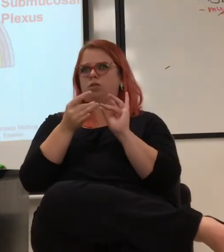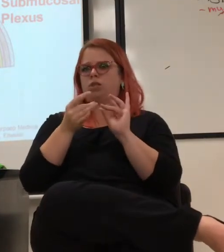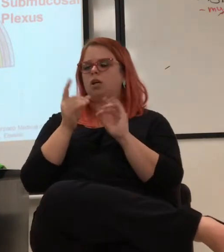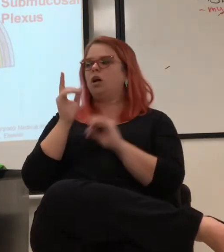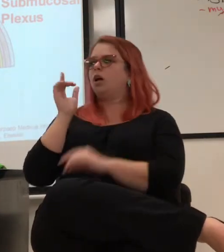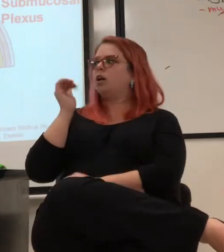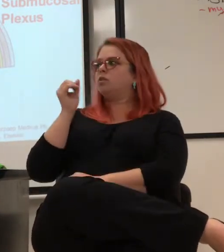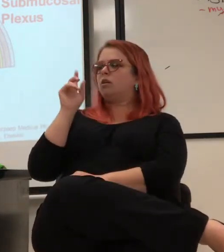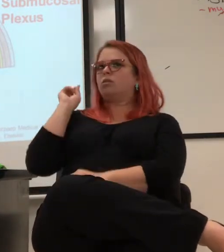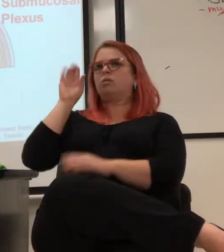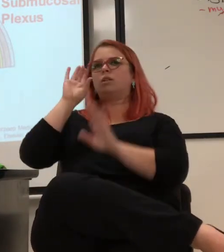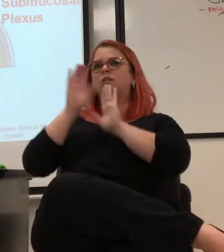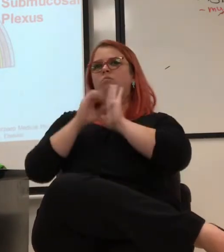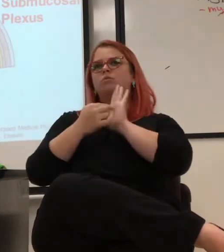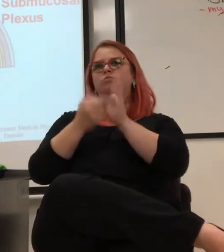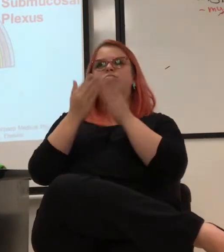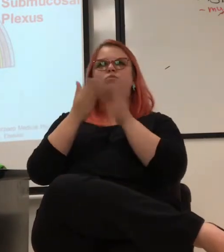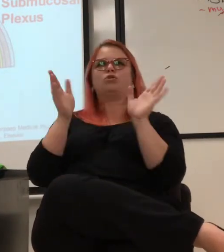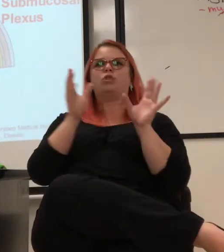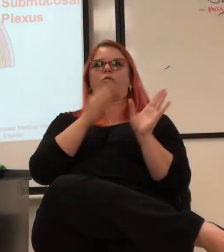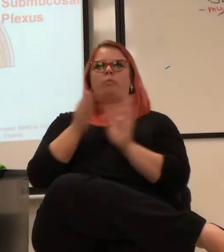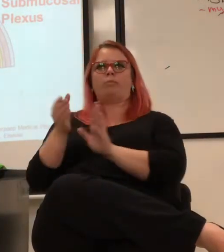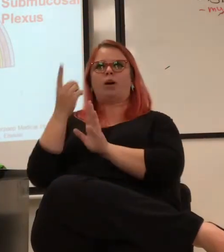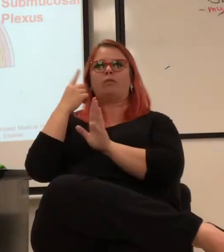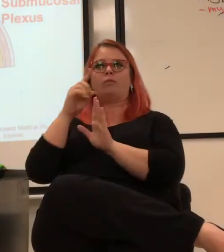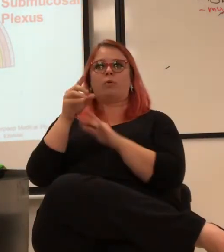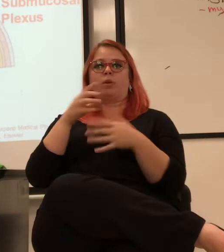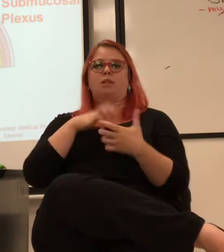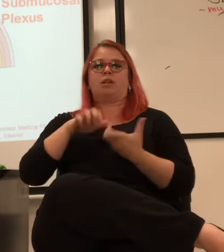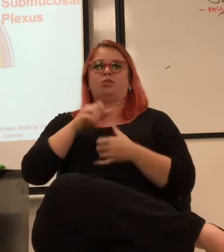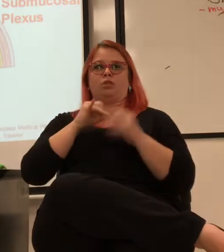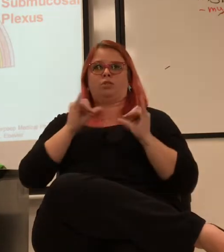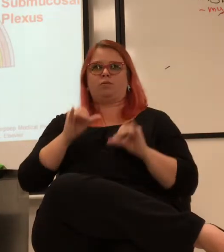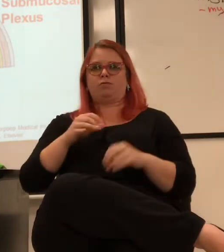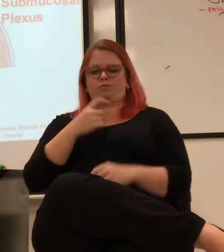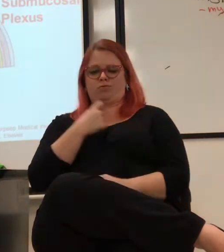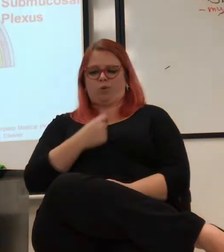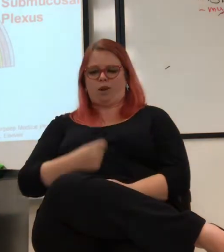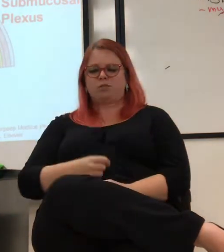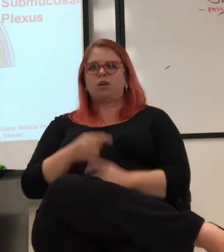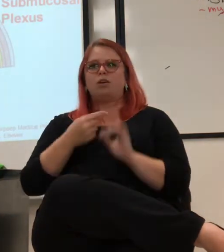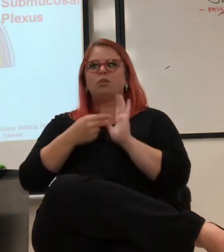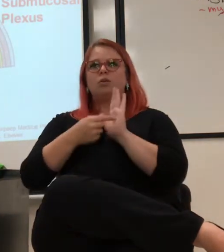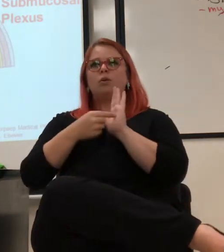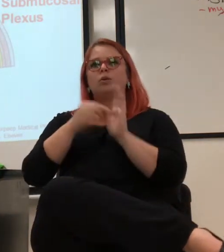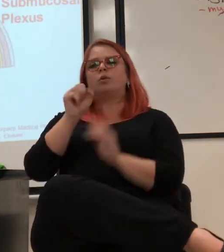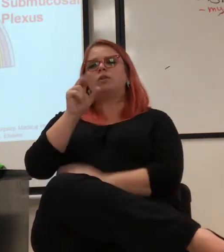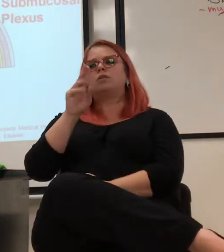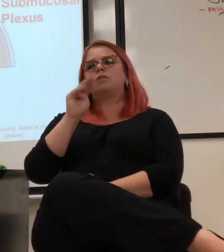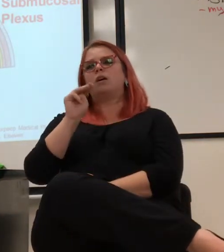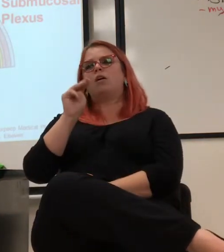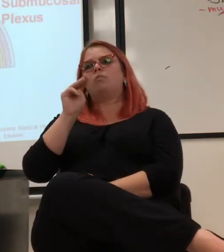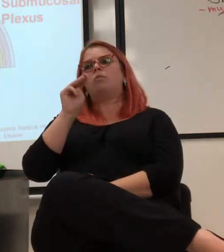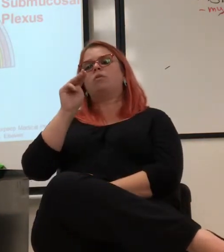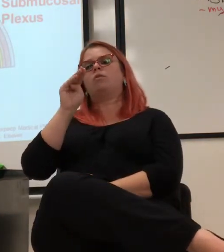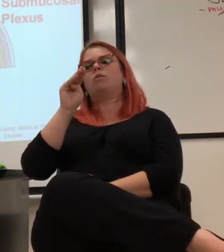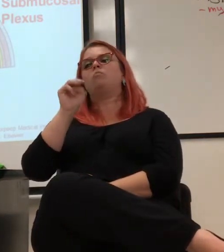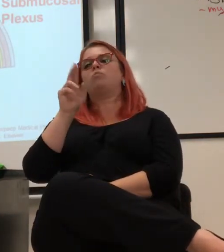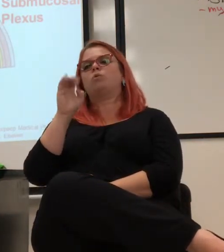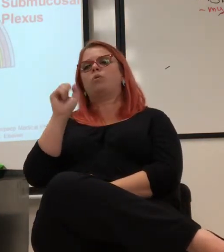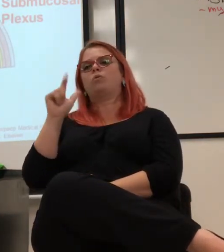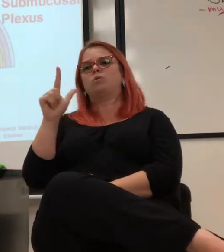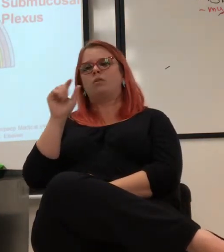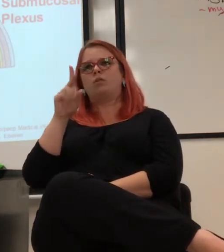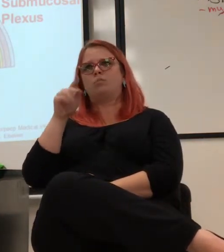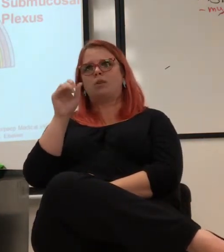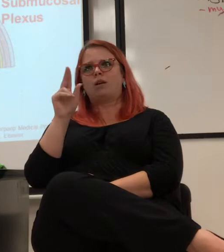picture of the general pattern of the digestive tract, showing the submucosal plexus, myenteric plexus. Some books